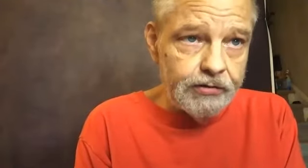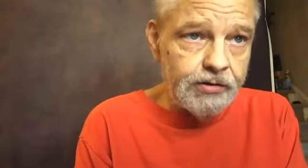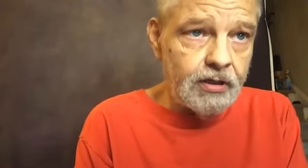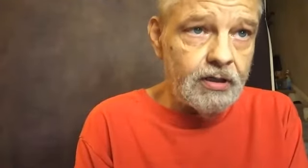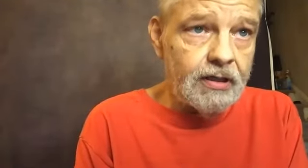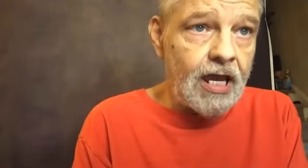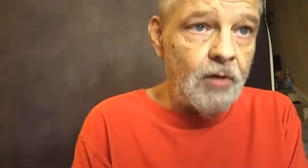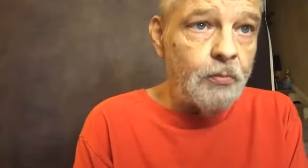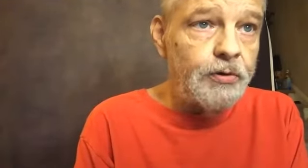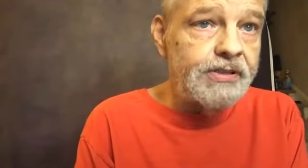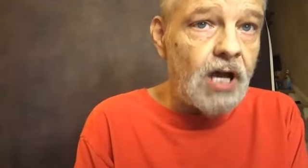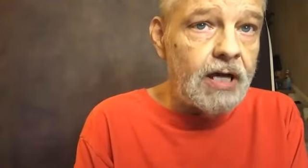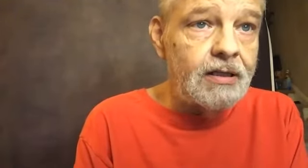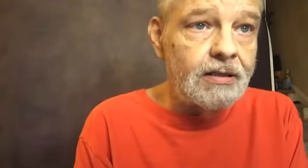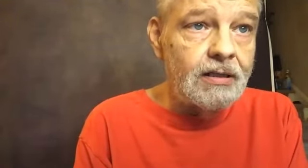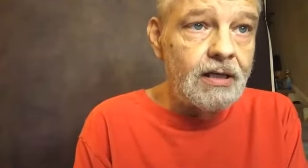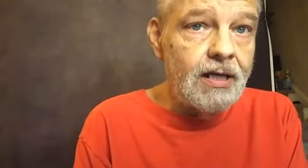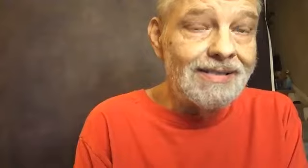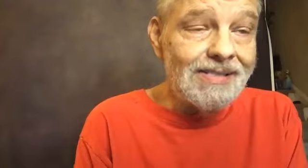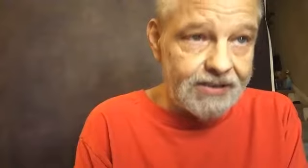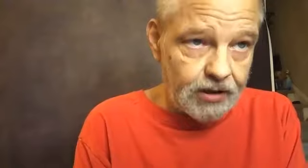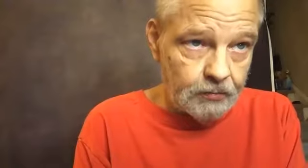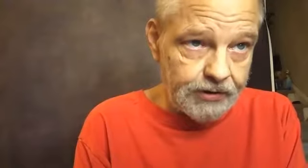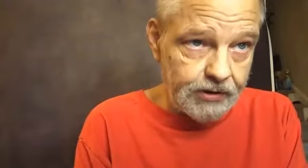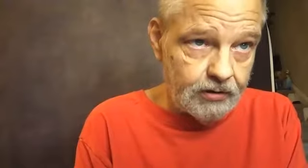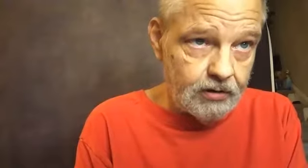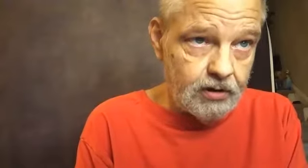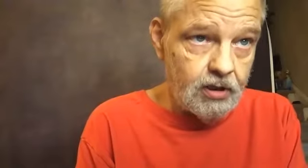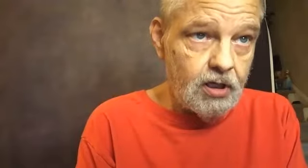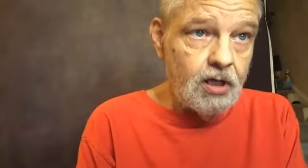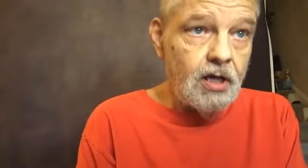educators came up with sign systems.